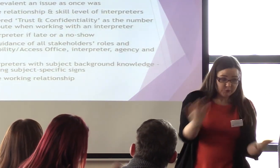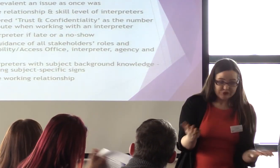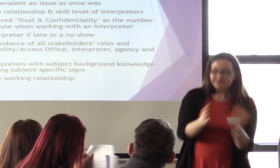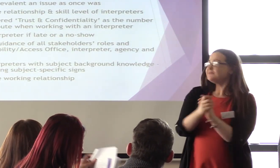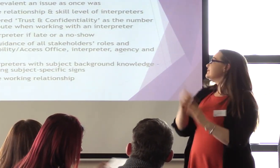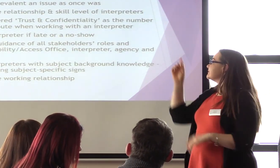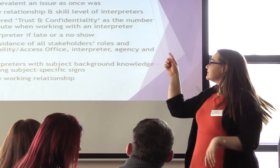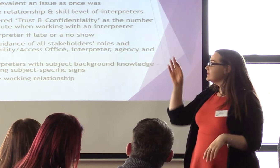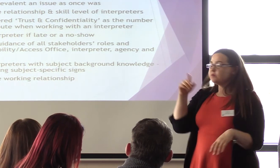So to conclude,